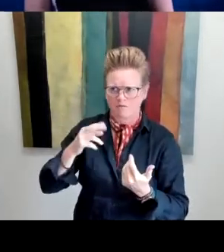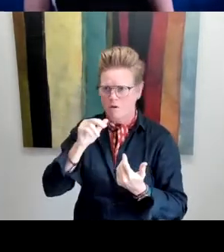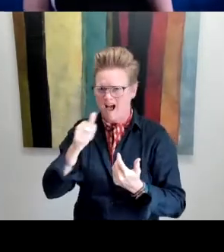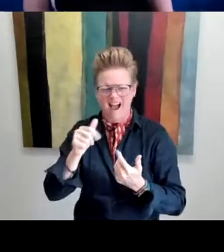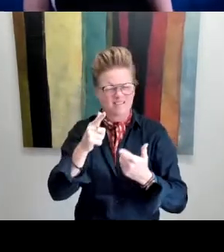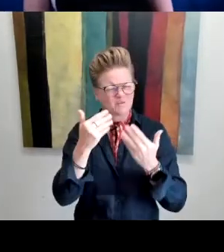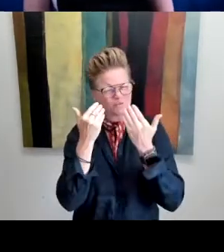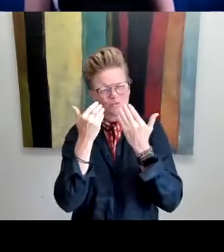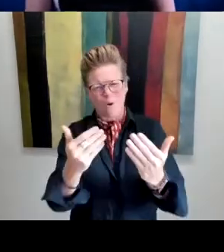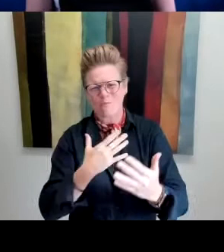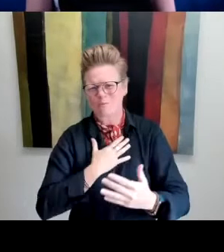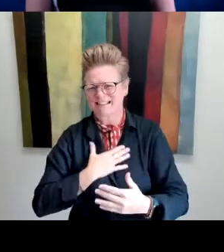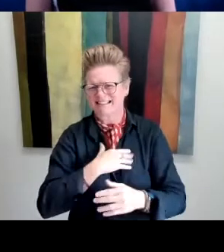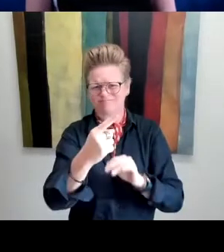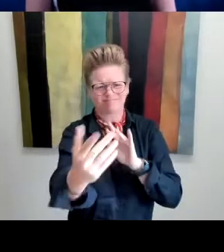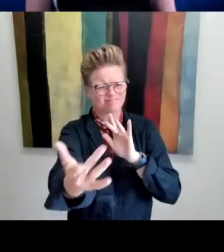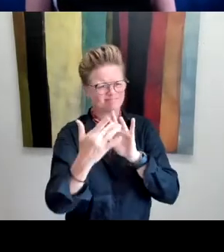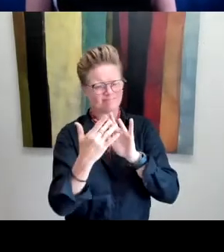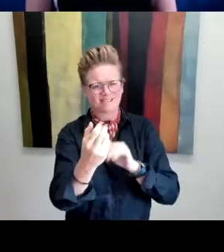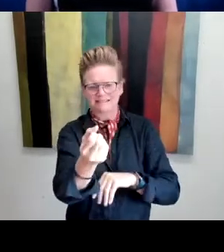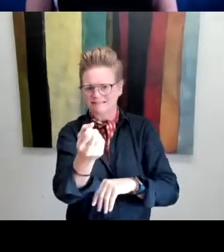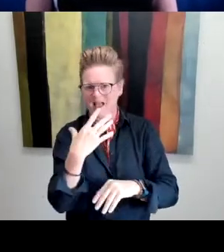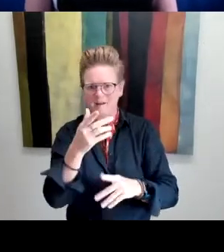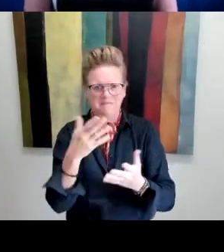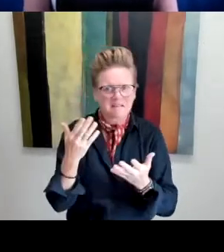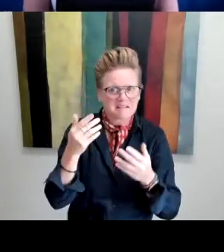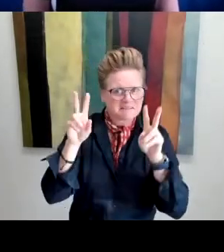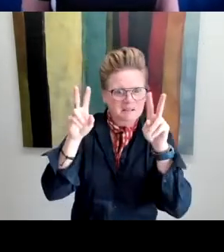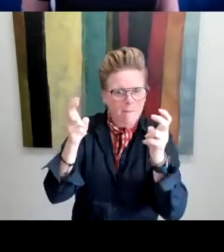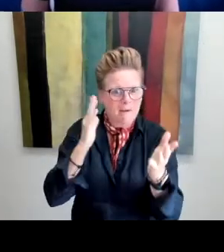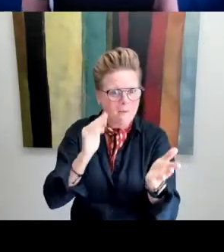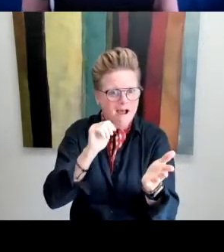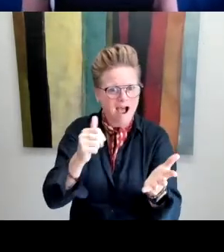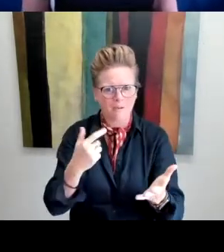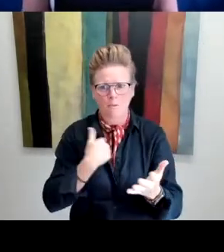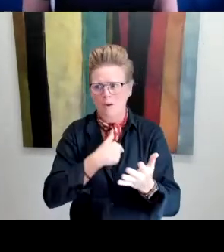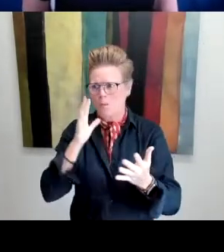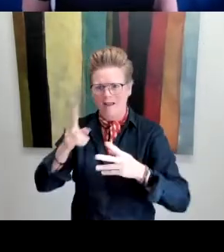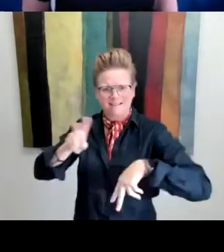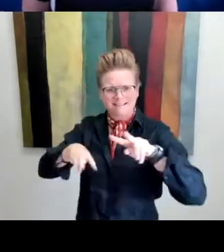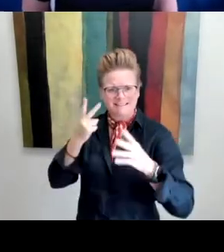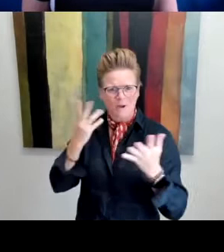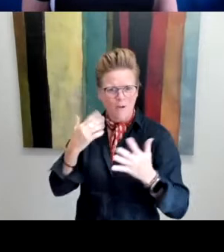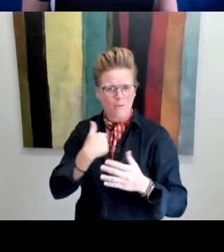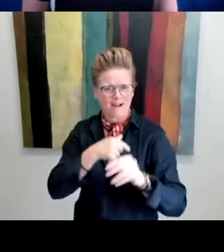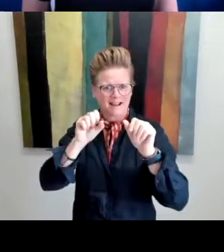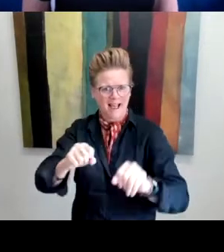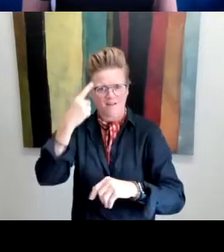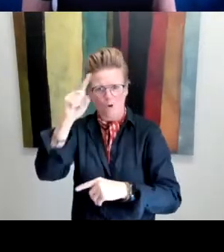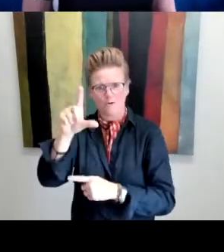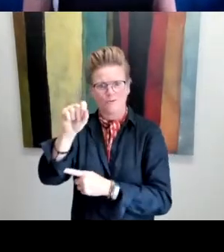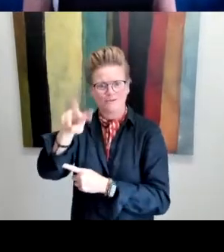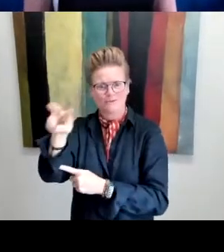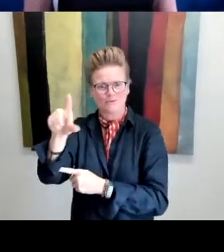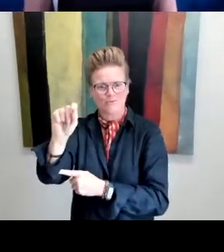feel, does CSD have this or not? Feel free to go ahead, contact us. Maybe that's a topic that we